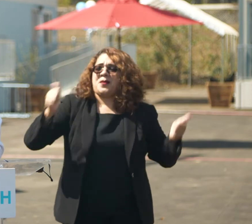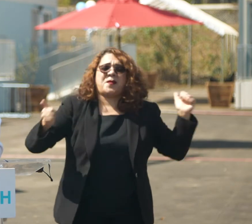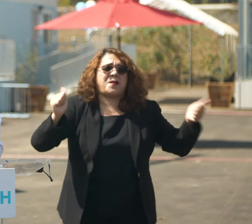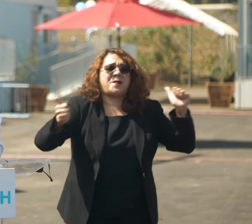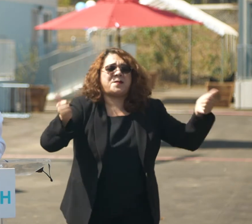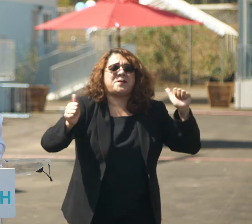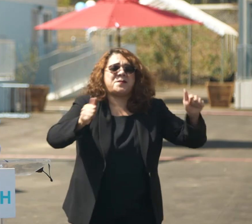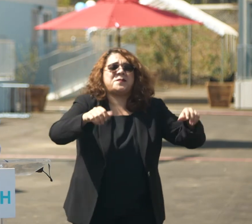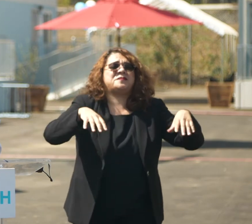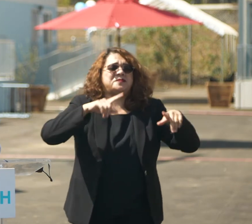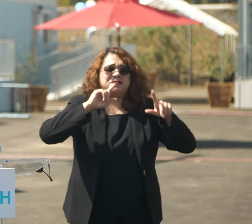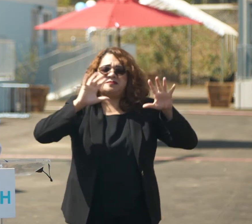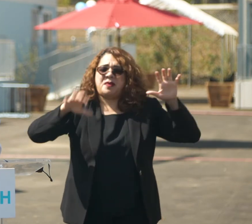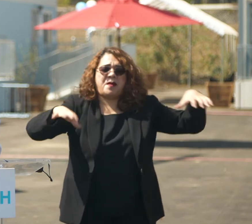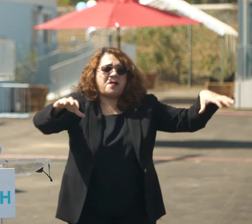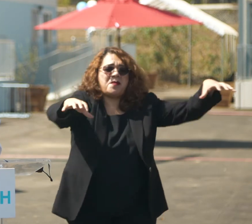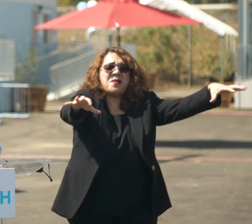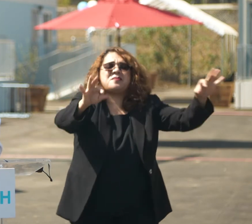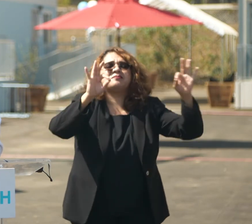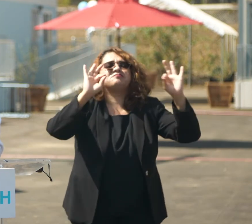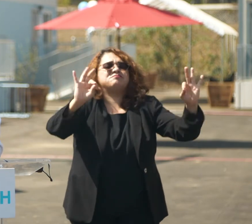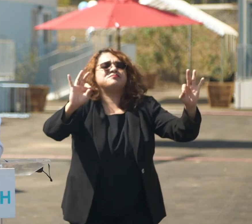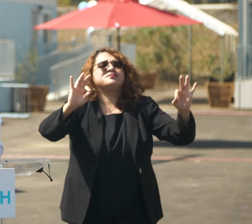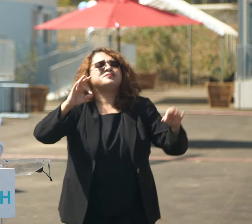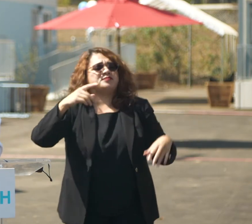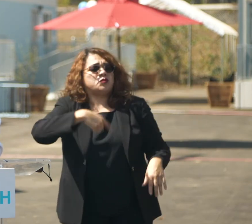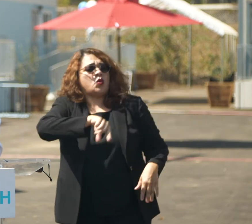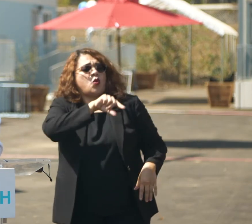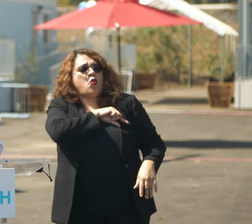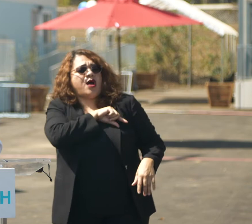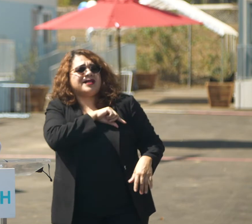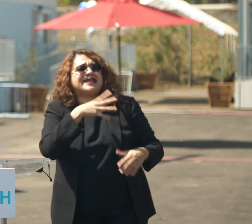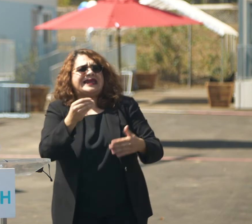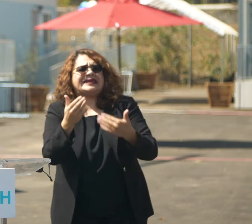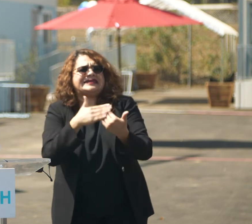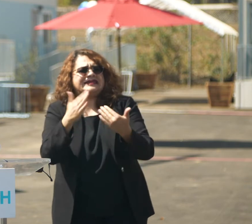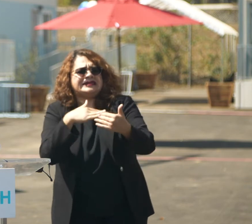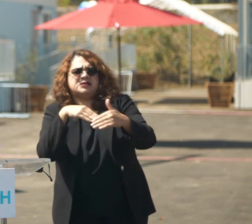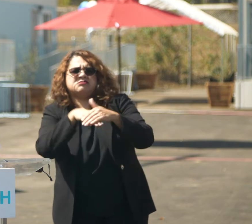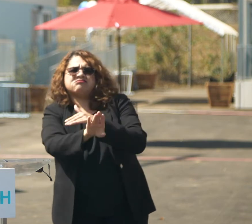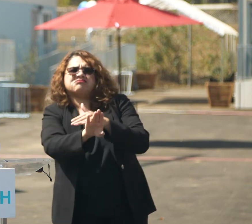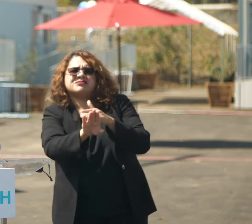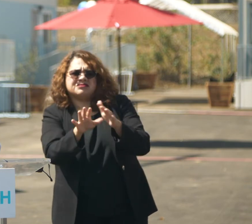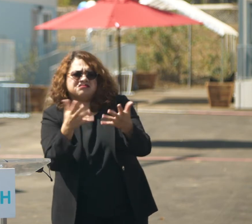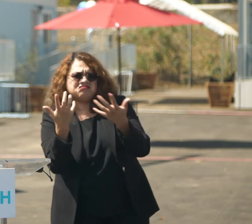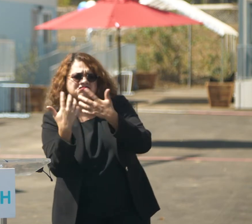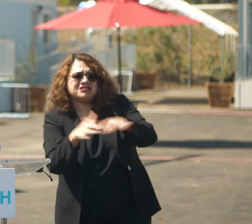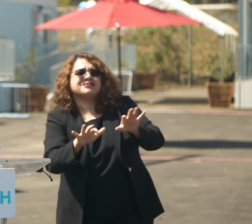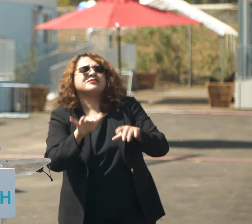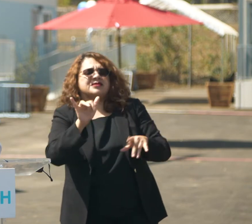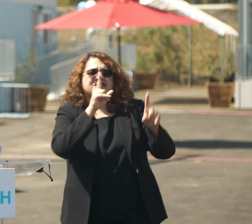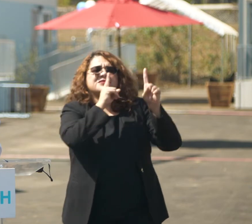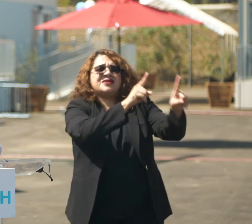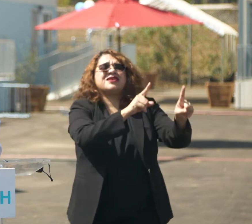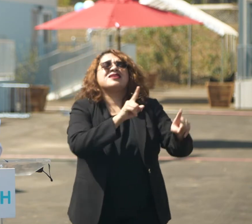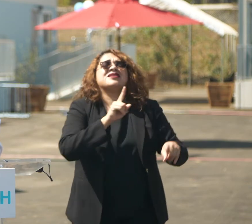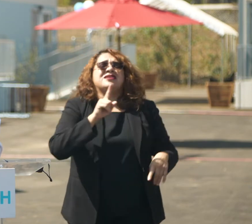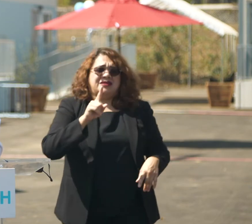Sustainability and convenience were at the forefront of our minds when we were developing this facility. In addition to the installation